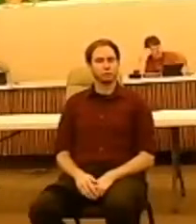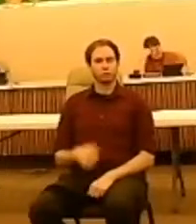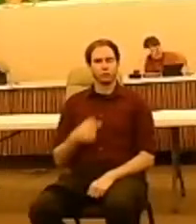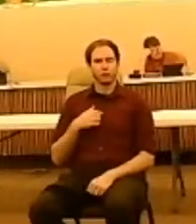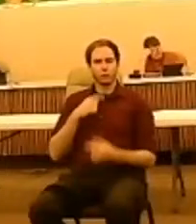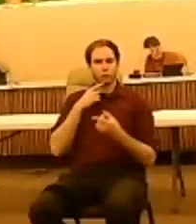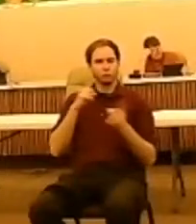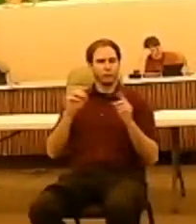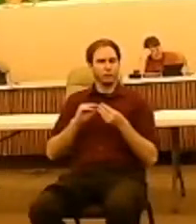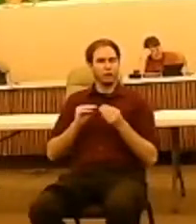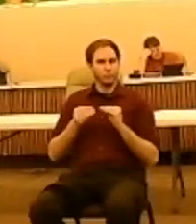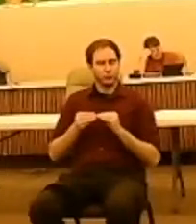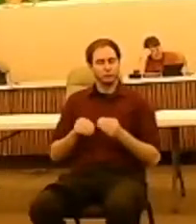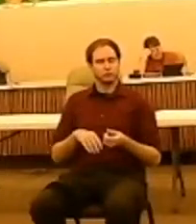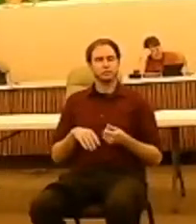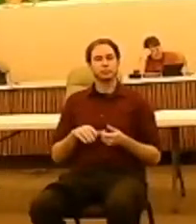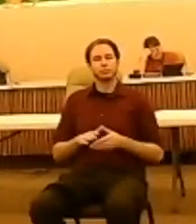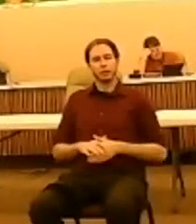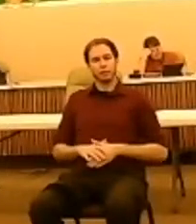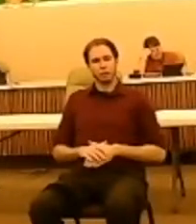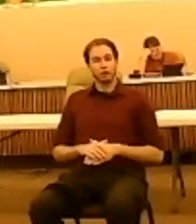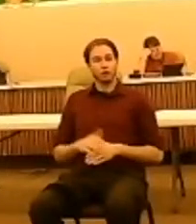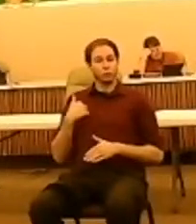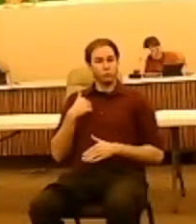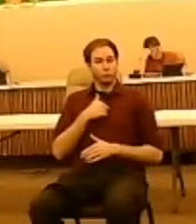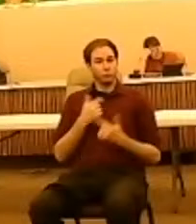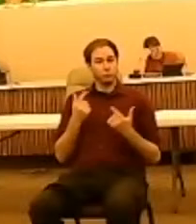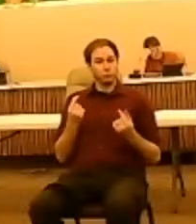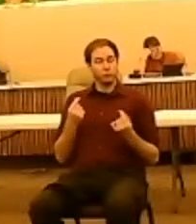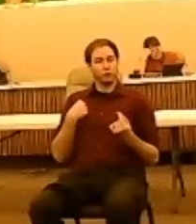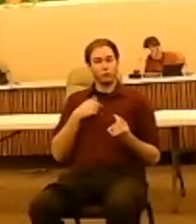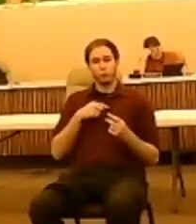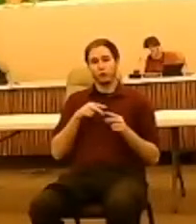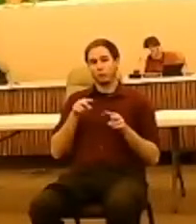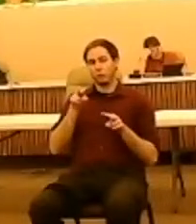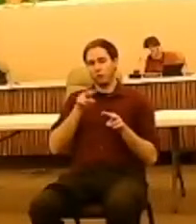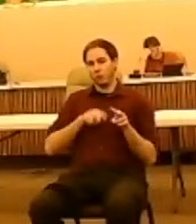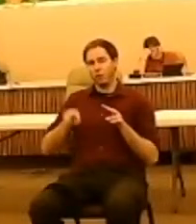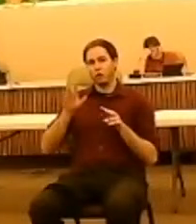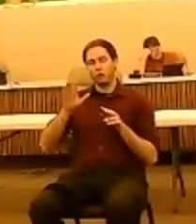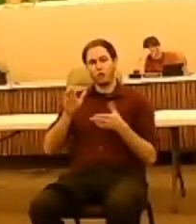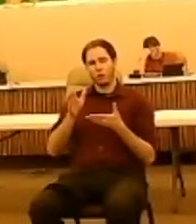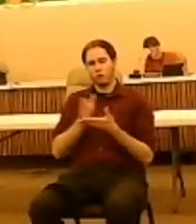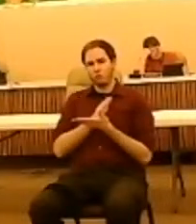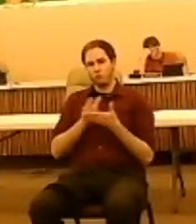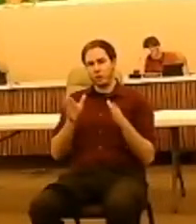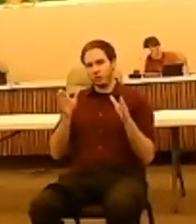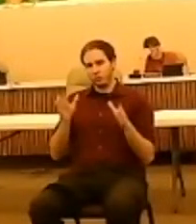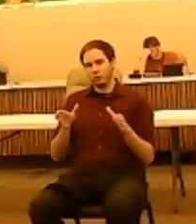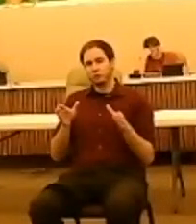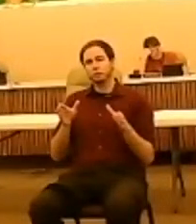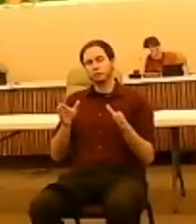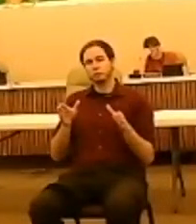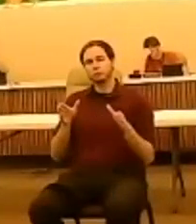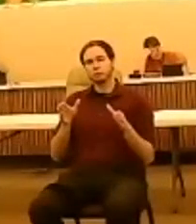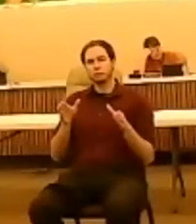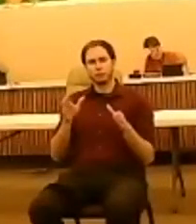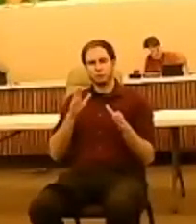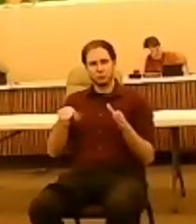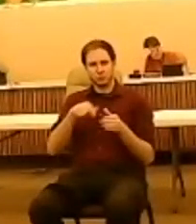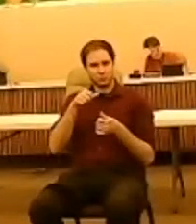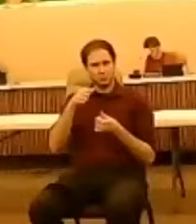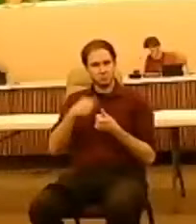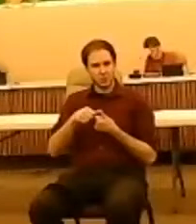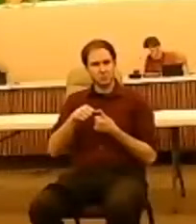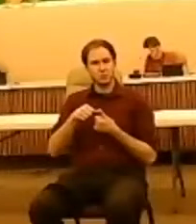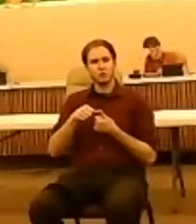numbers. So basically, what we did is we took the ranges where they're at, and I don't remember if you guys